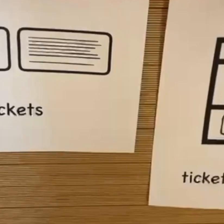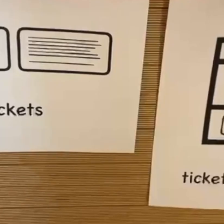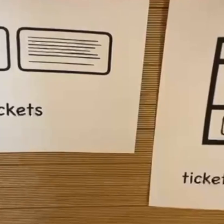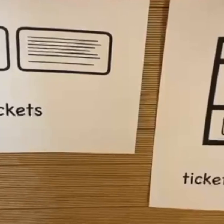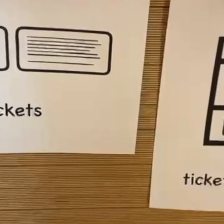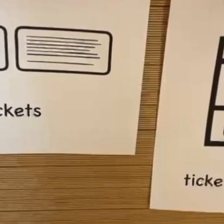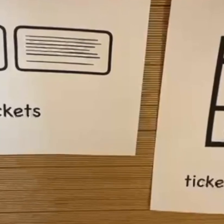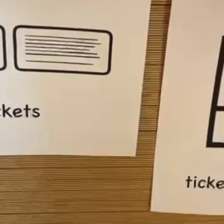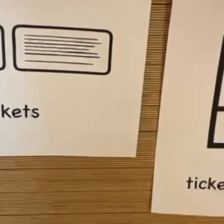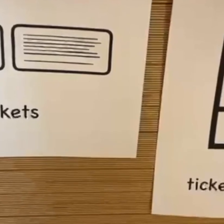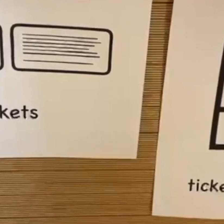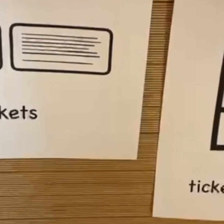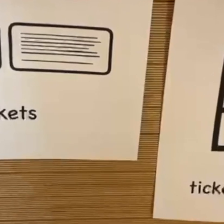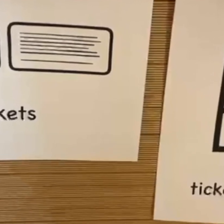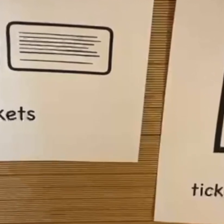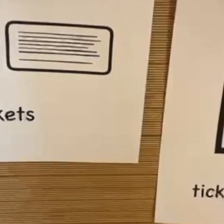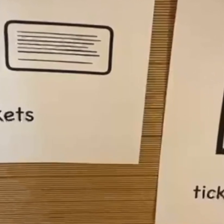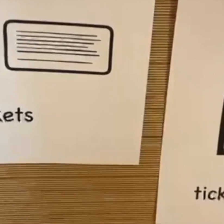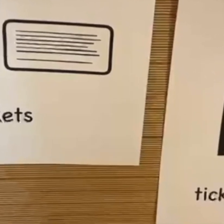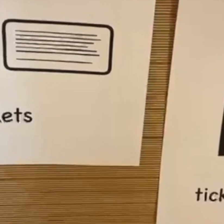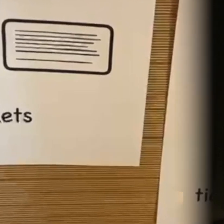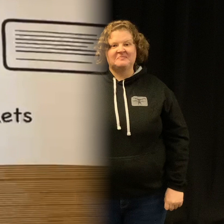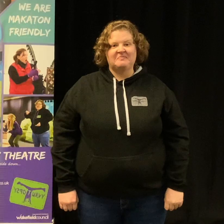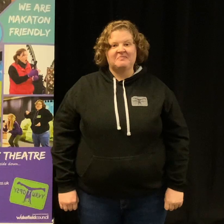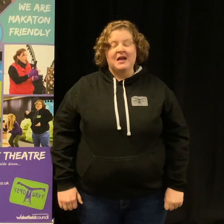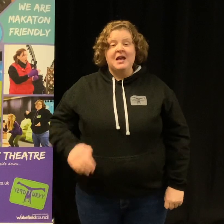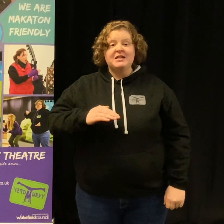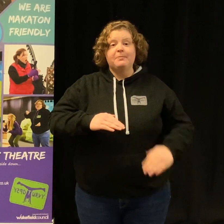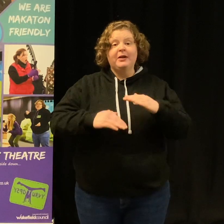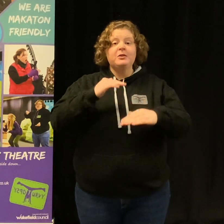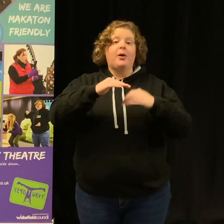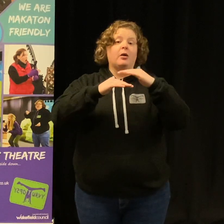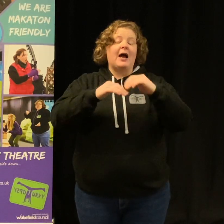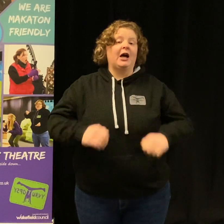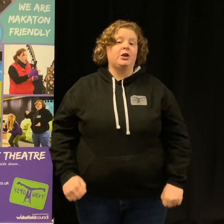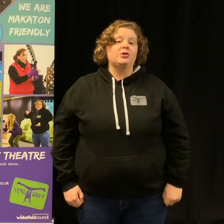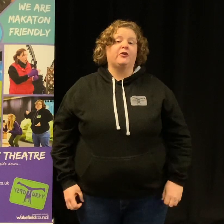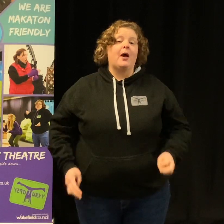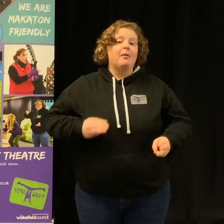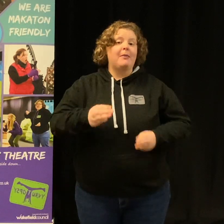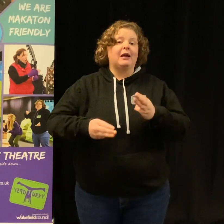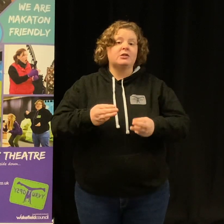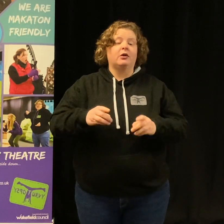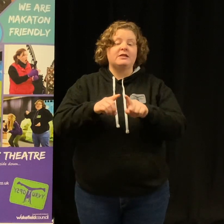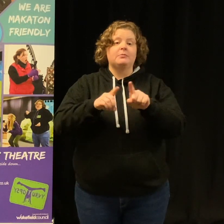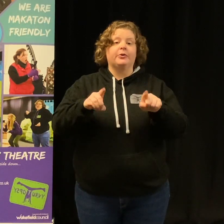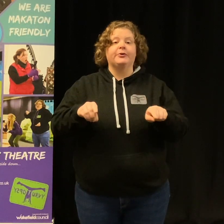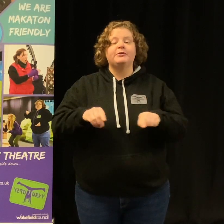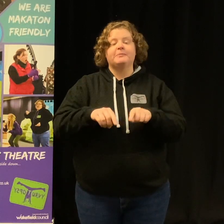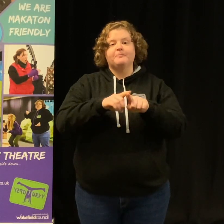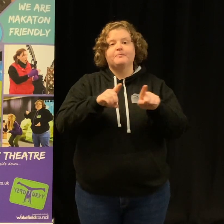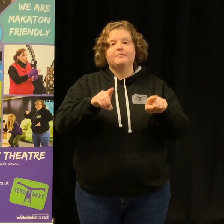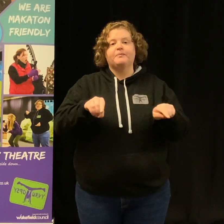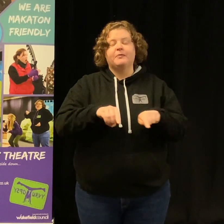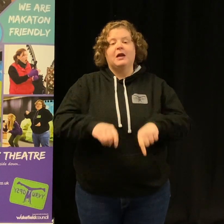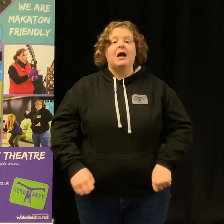office so they can buy their tickets. To build upon our use of Makaton symbols,